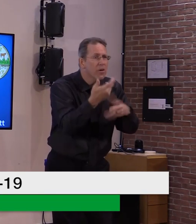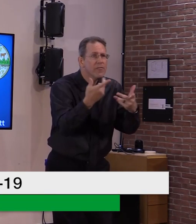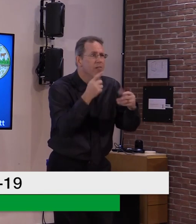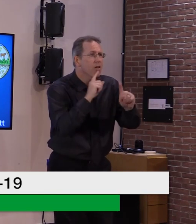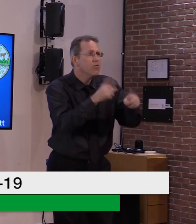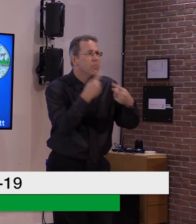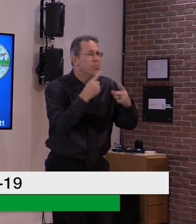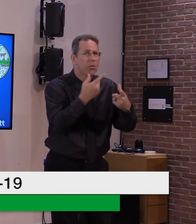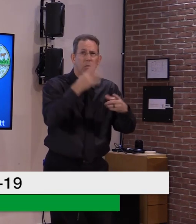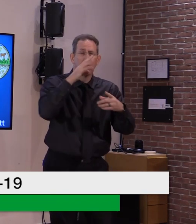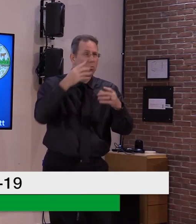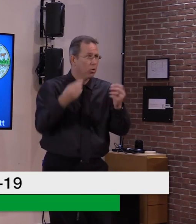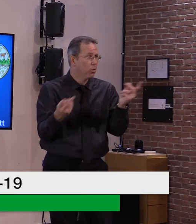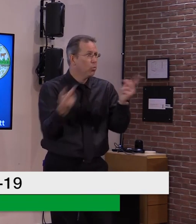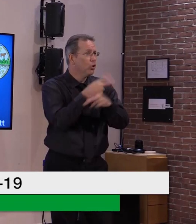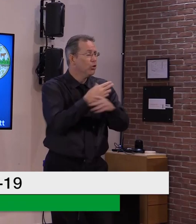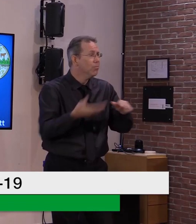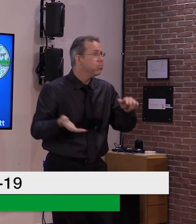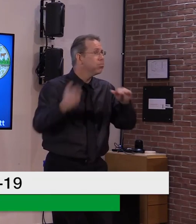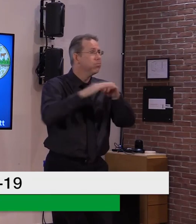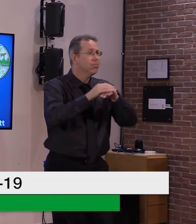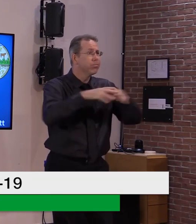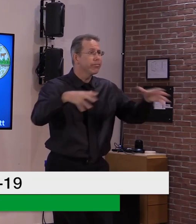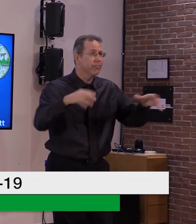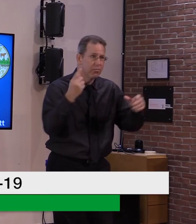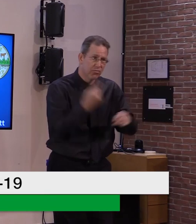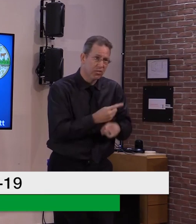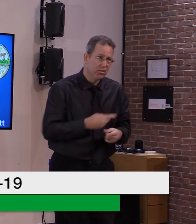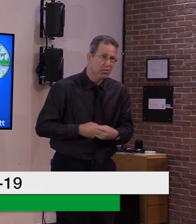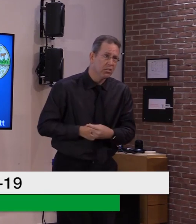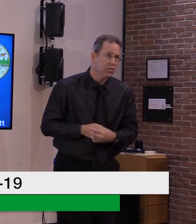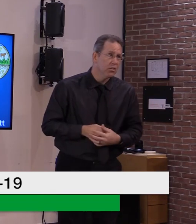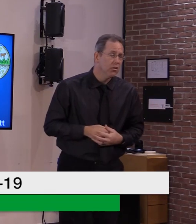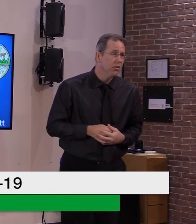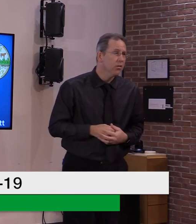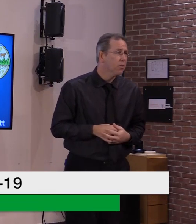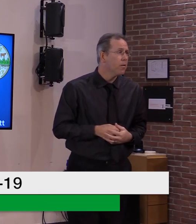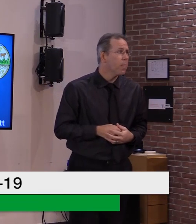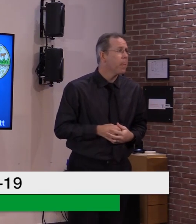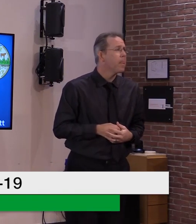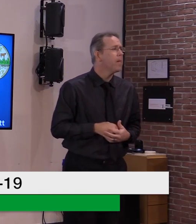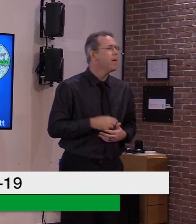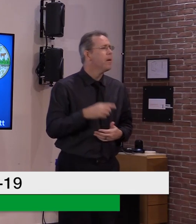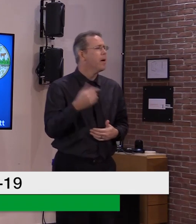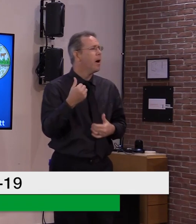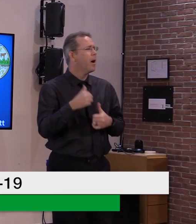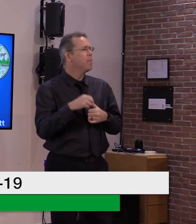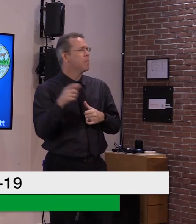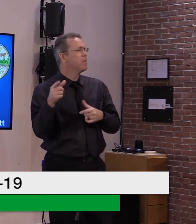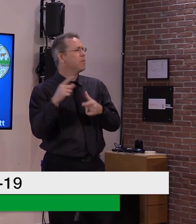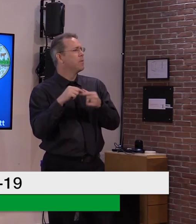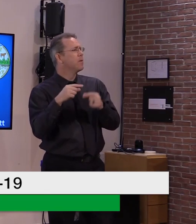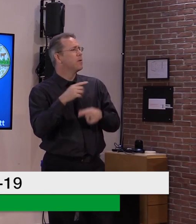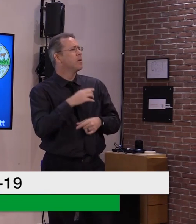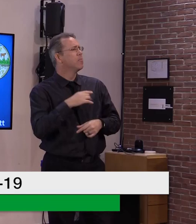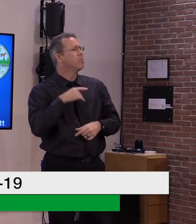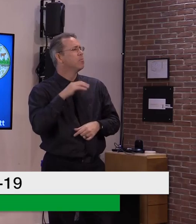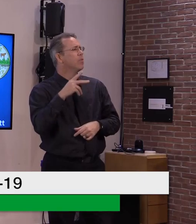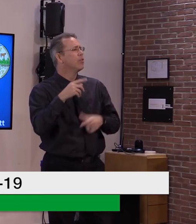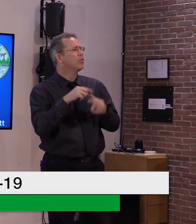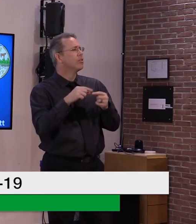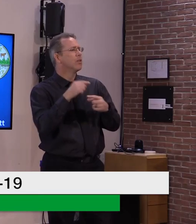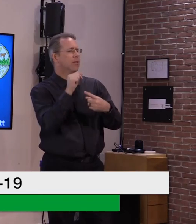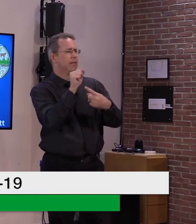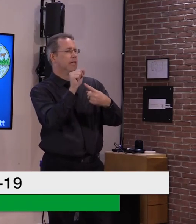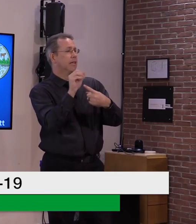petrak will agree that that was as worst the case scenario as you could draw and much like much of the projections we've